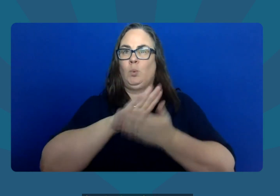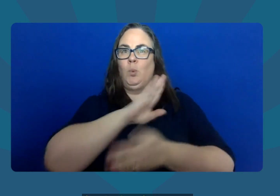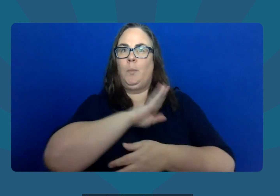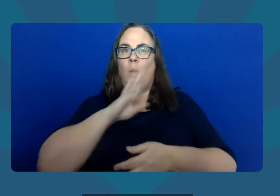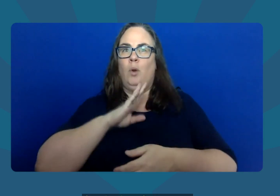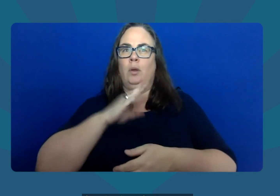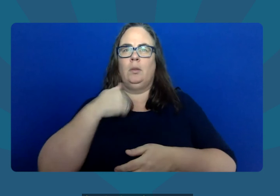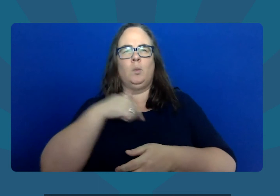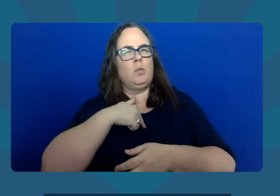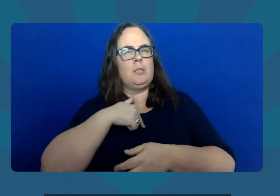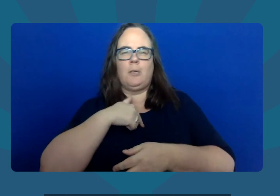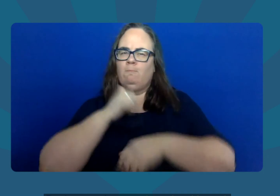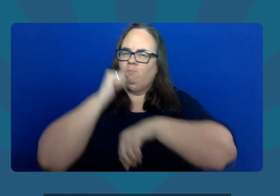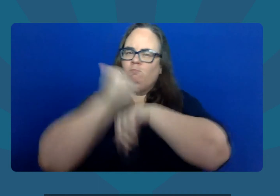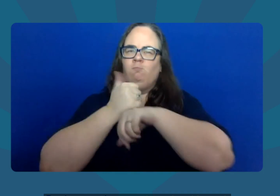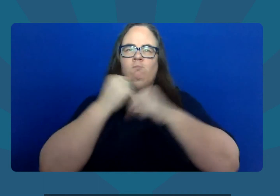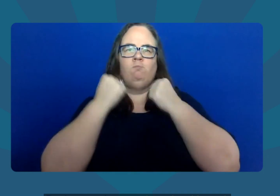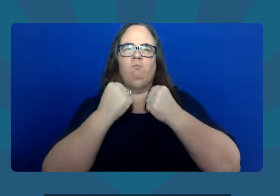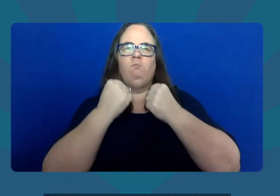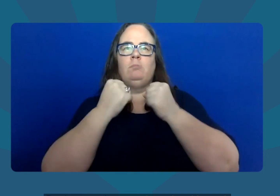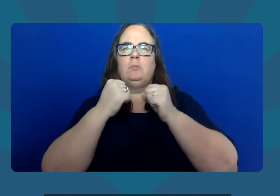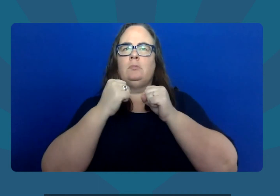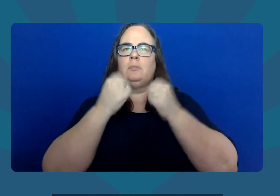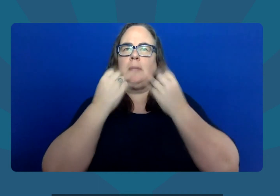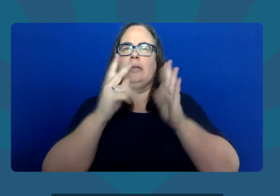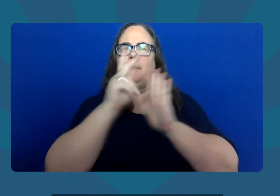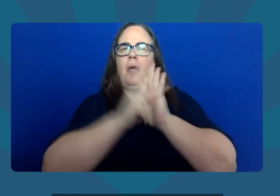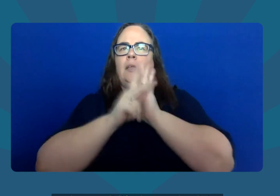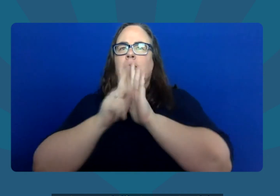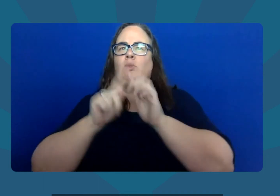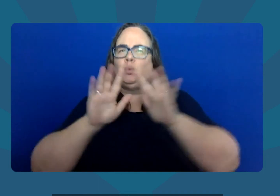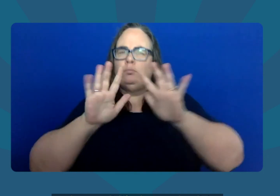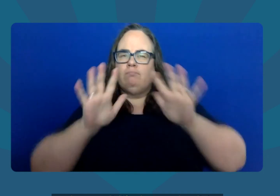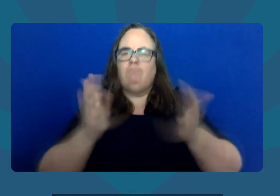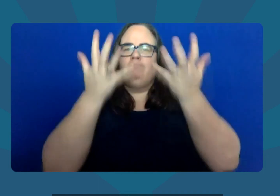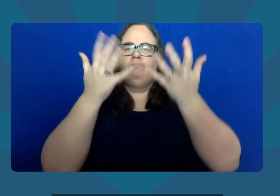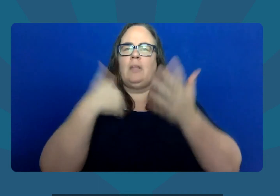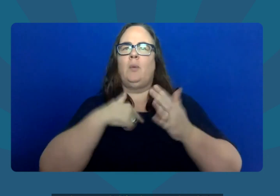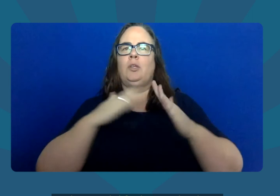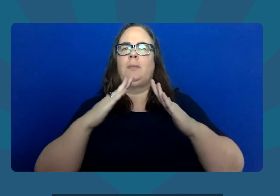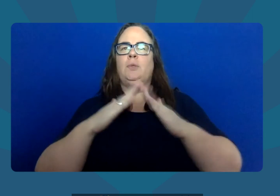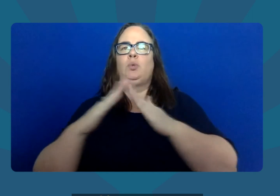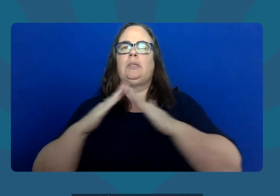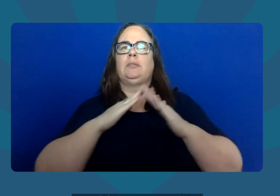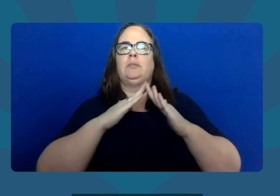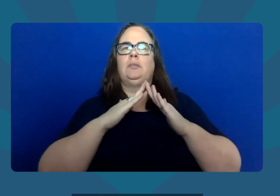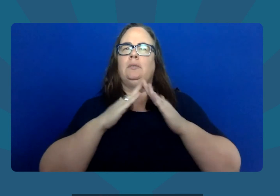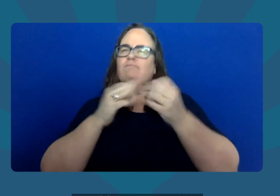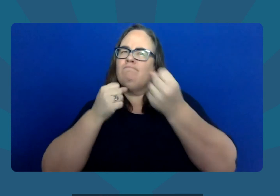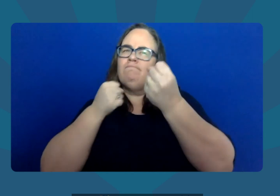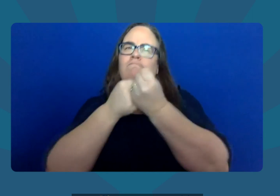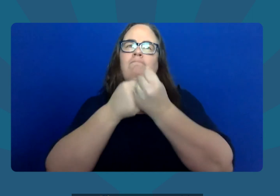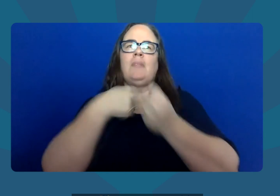years. During my time on the school board, we have solidified several policies to uplift